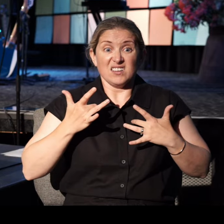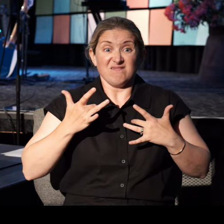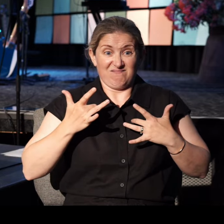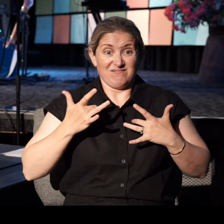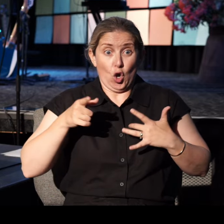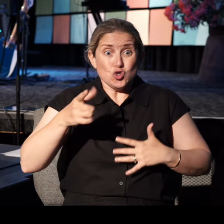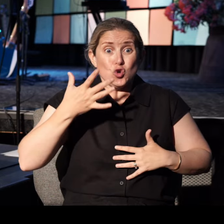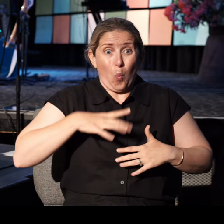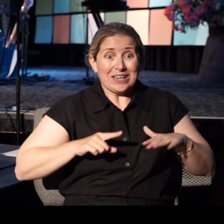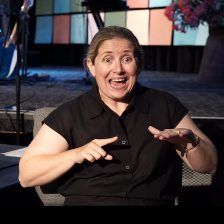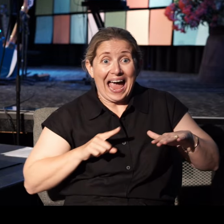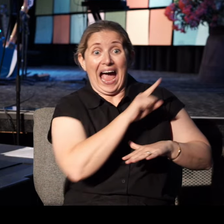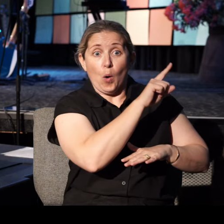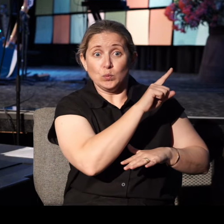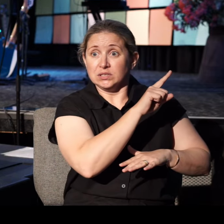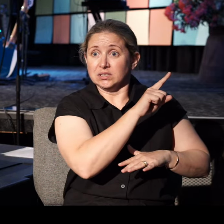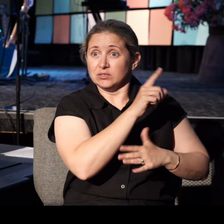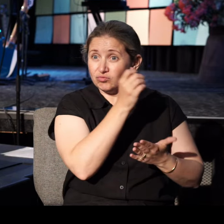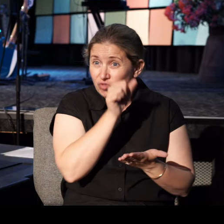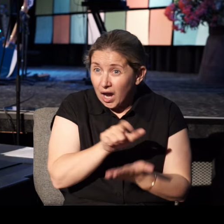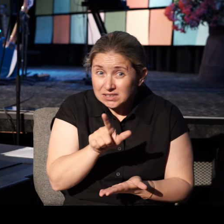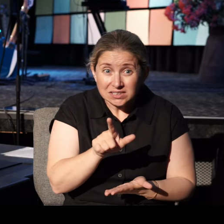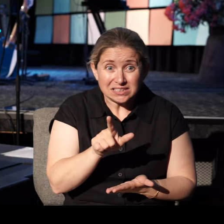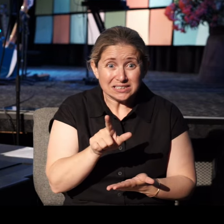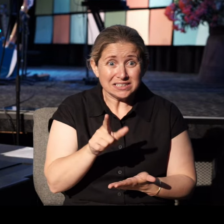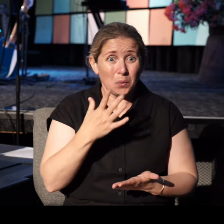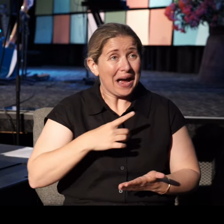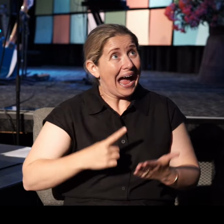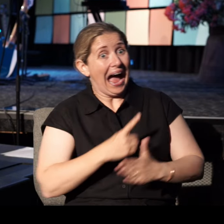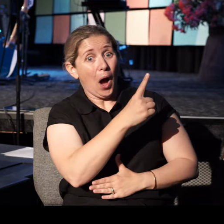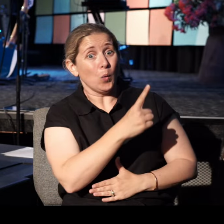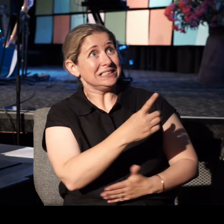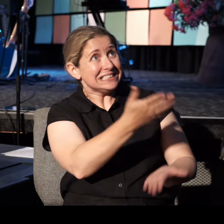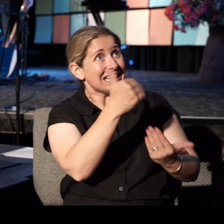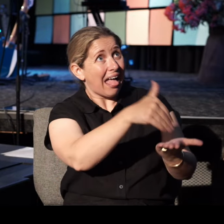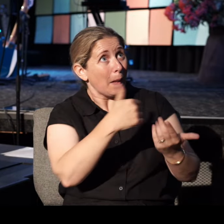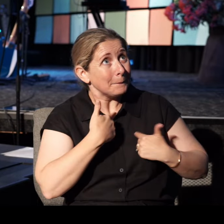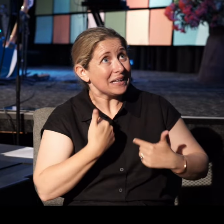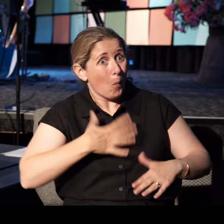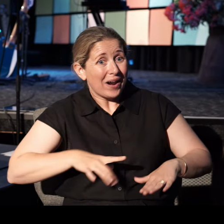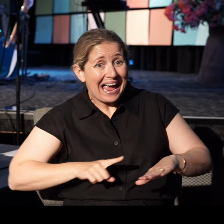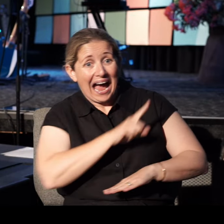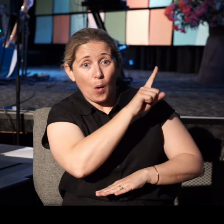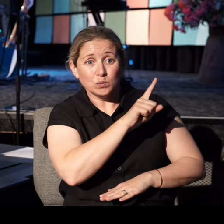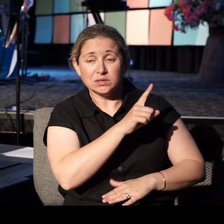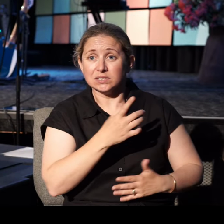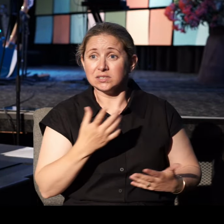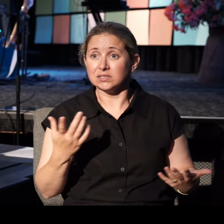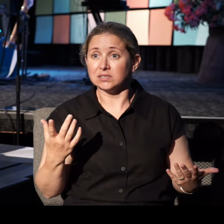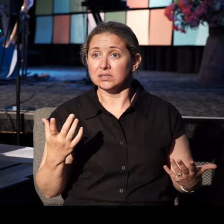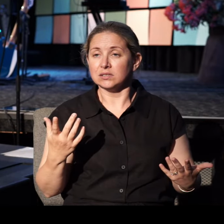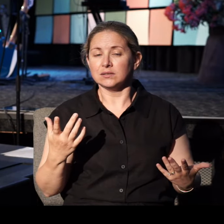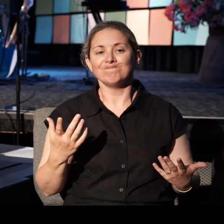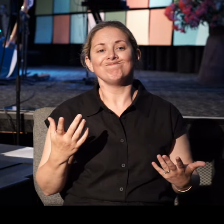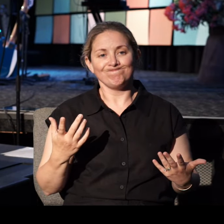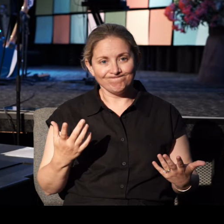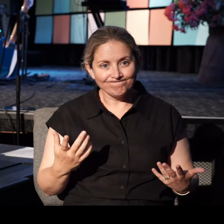You want to get out of the tank. You want to get out of the tank. The first